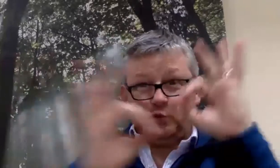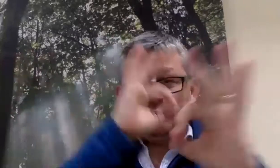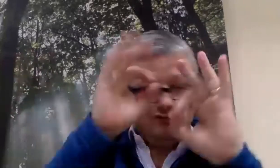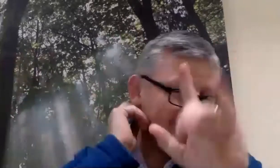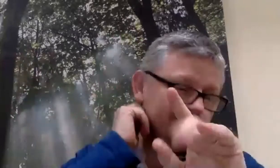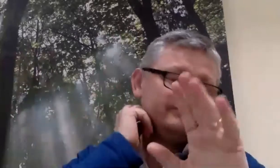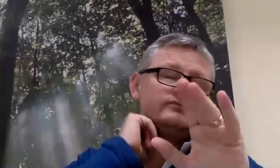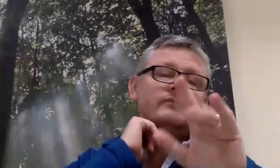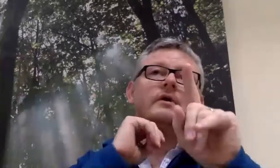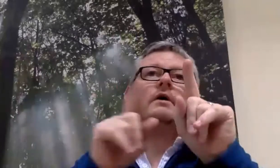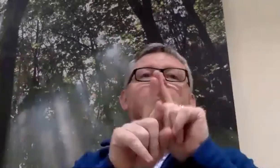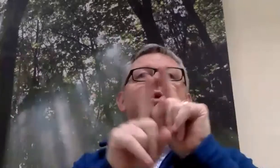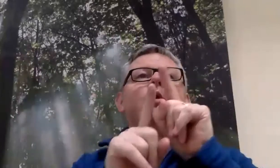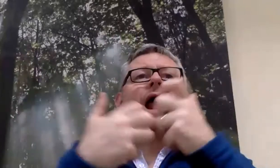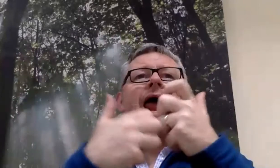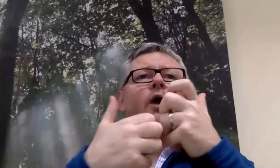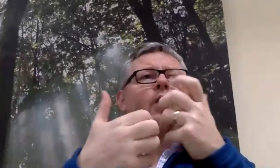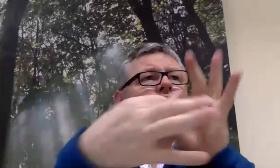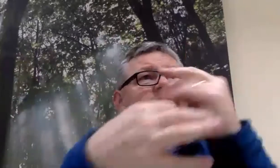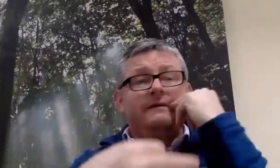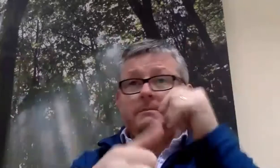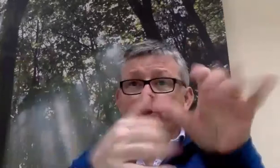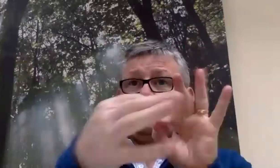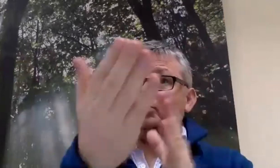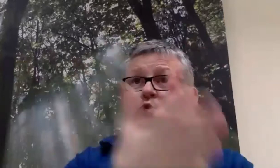This is a complex. This is a complex kind of issue, isn't it?